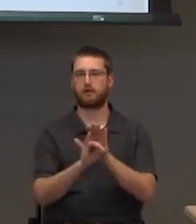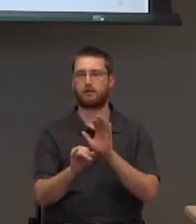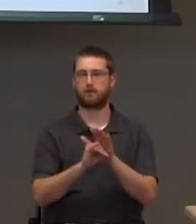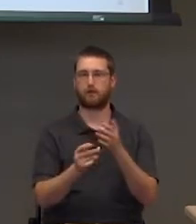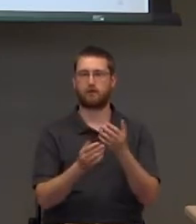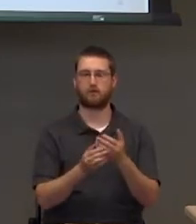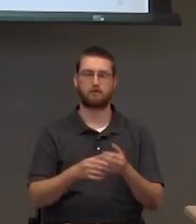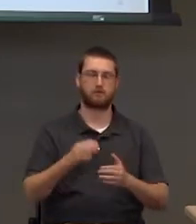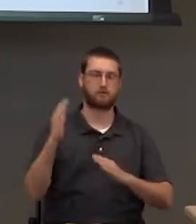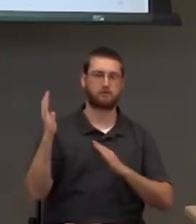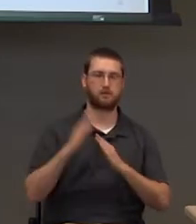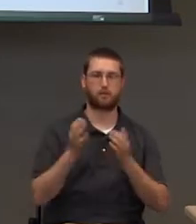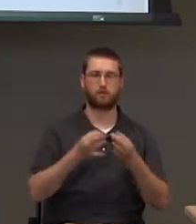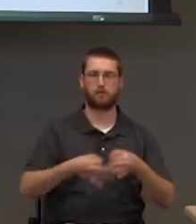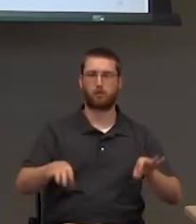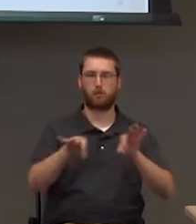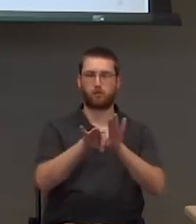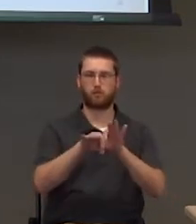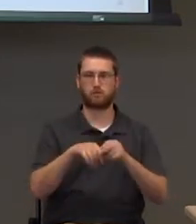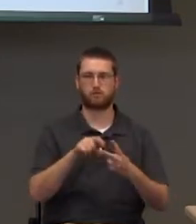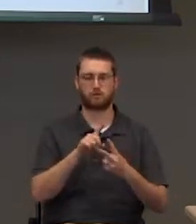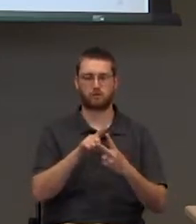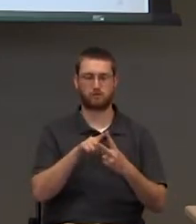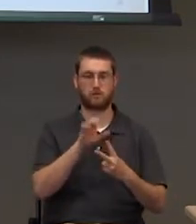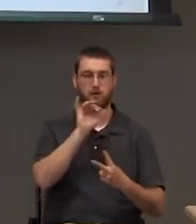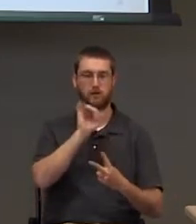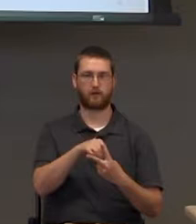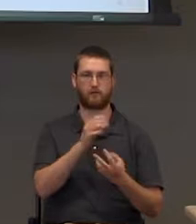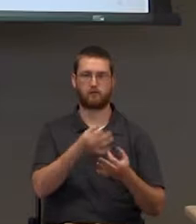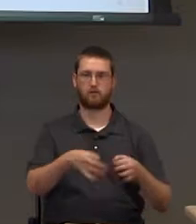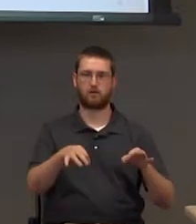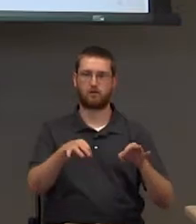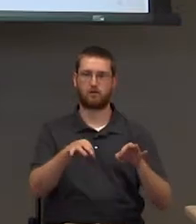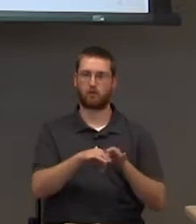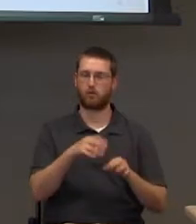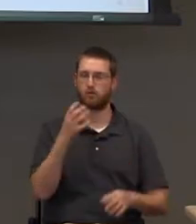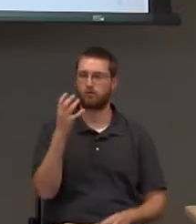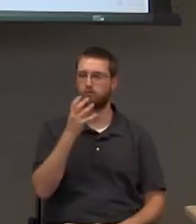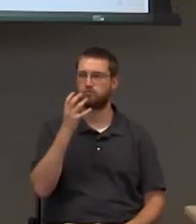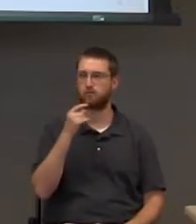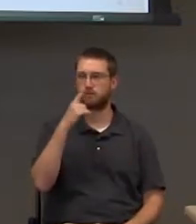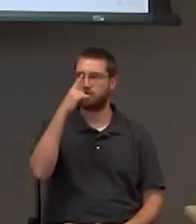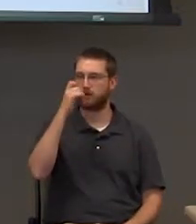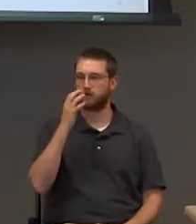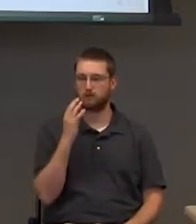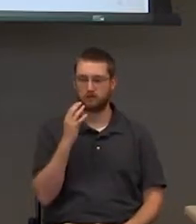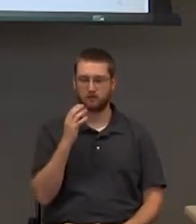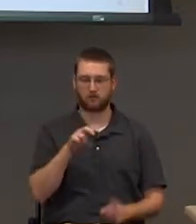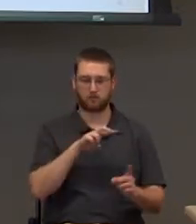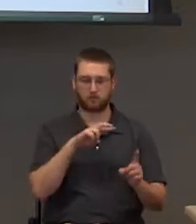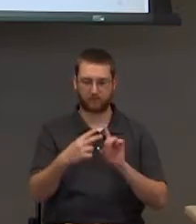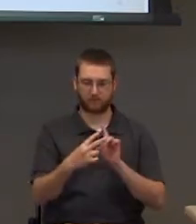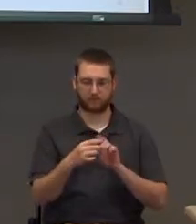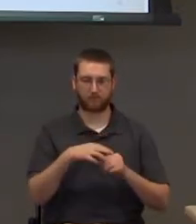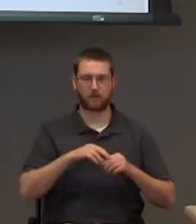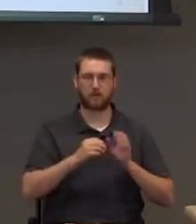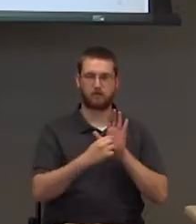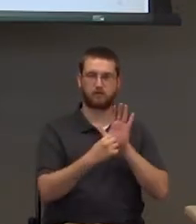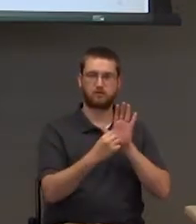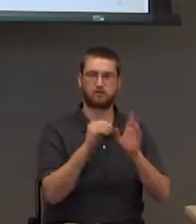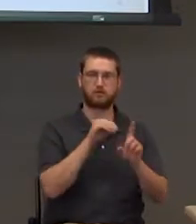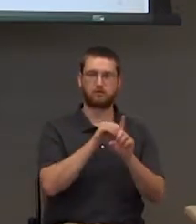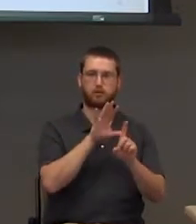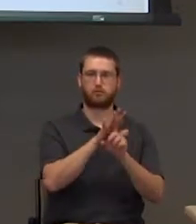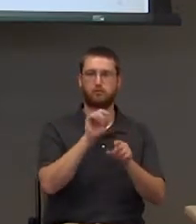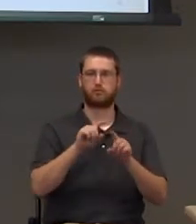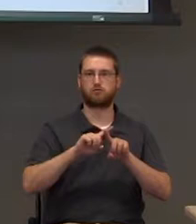ones based on the feedback that I received. That's significant from the standpoint of it exposes the diversity that we have